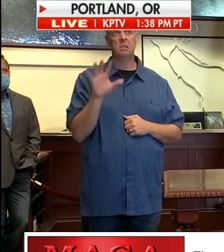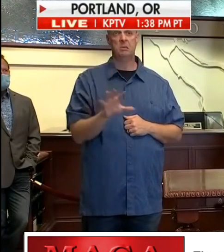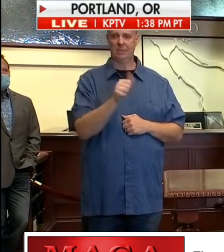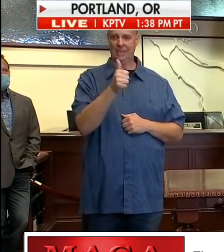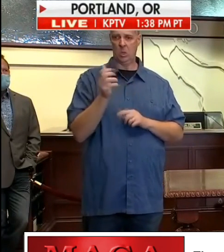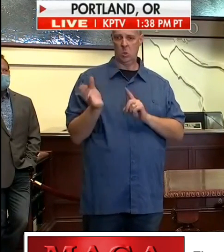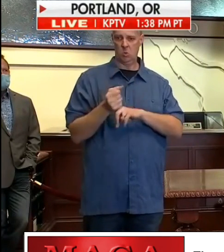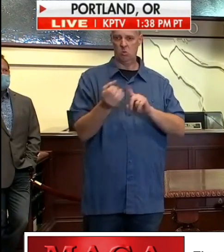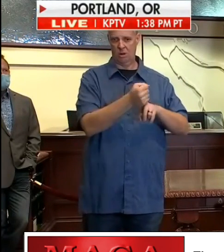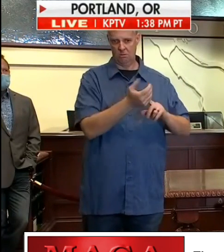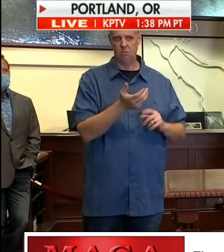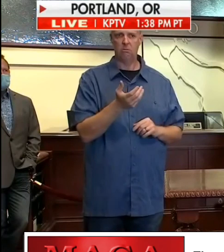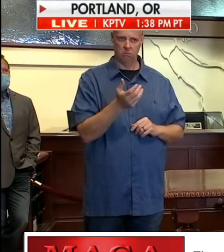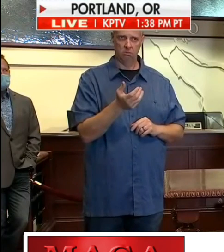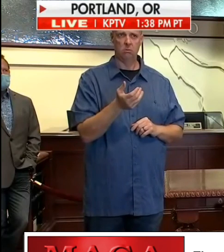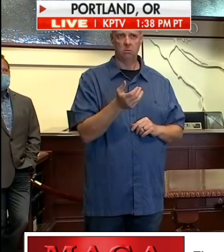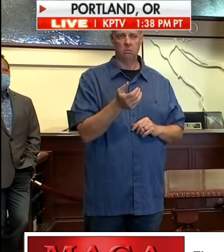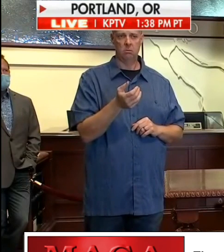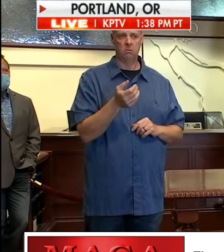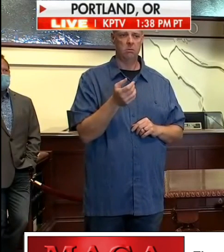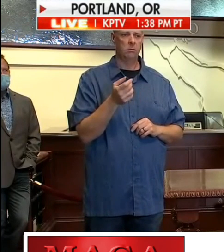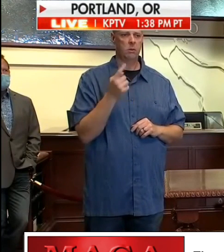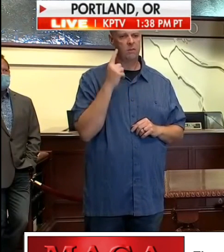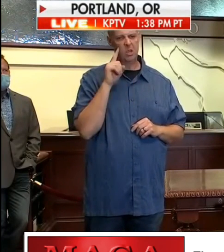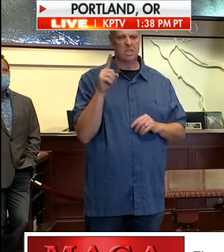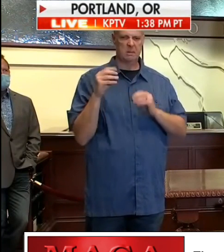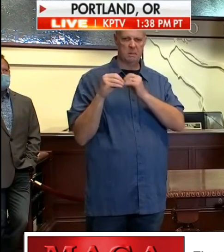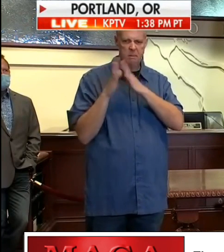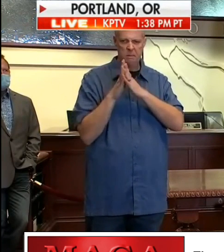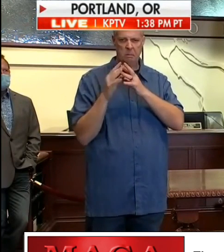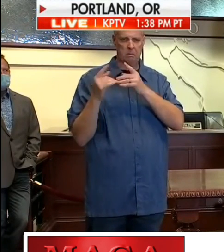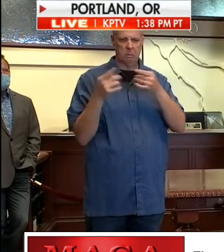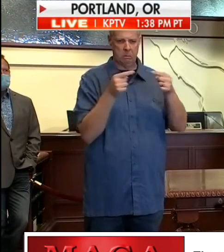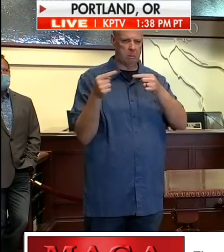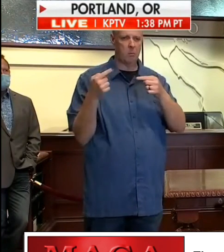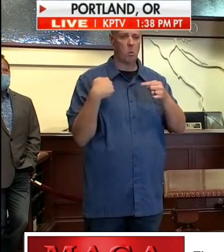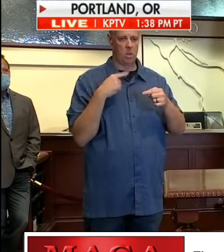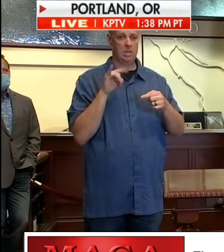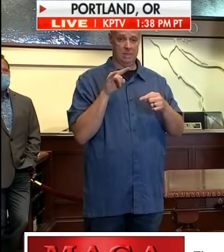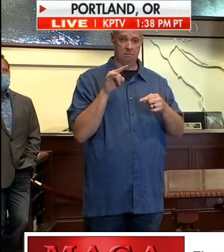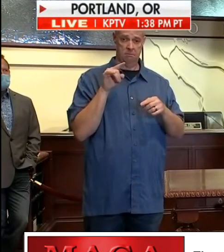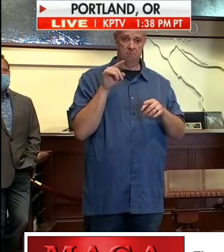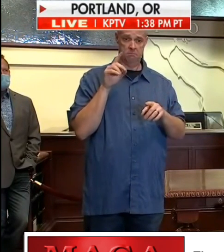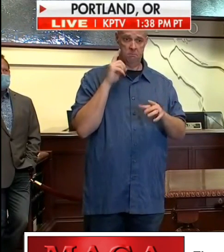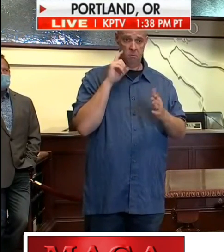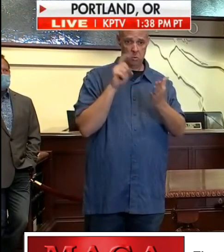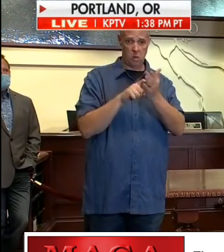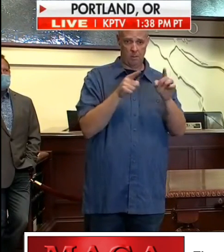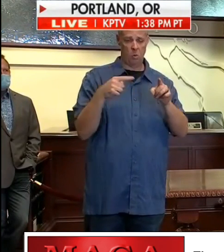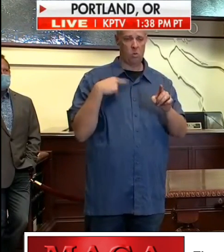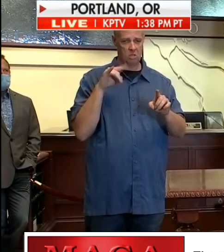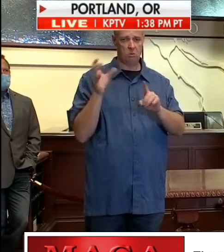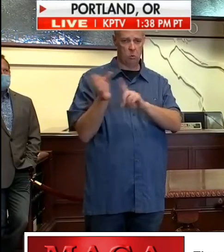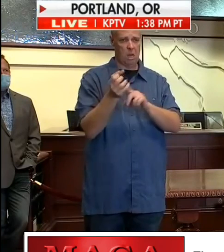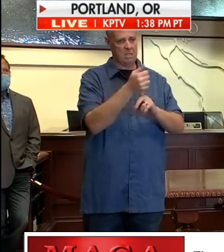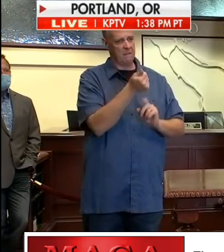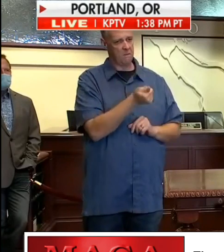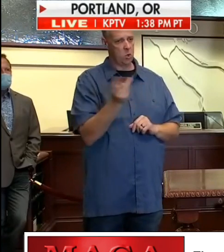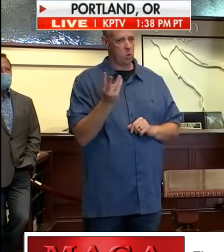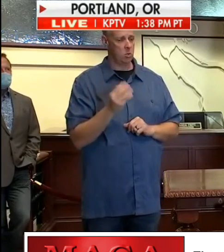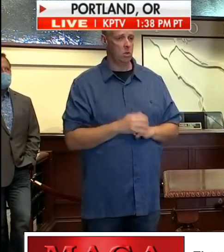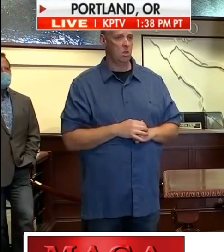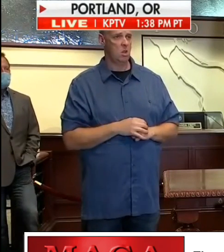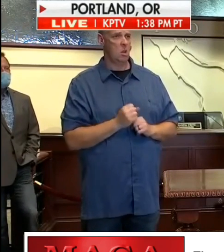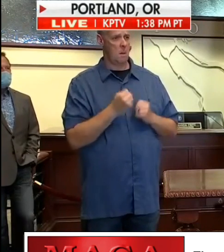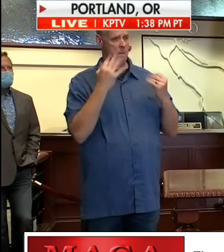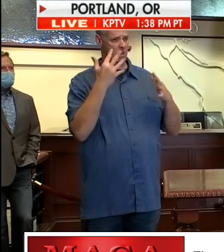10 arrests on individual skirmishes or things that happened that we could identify and take action on. But, I mean, with a